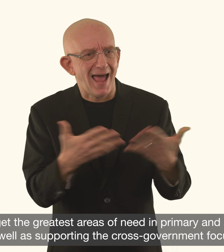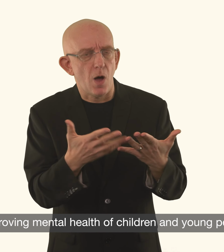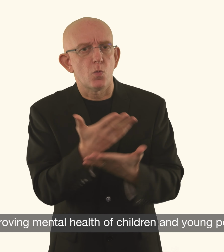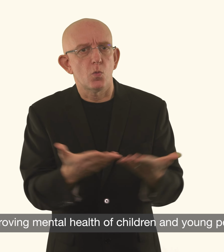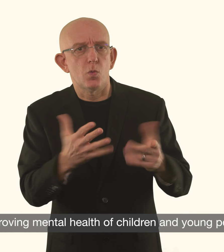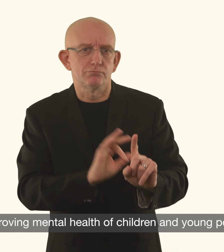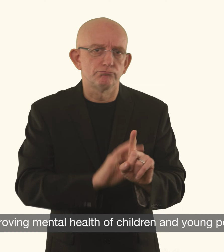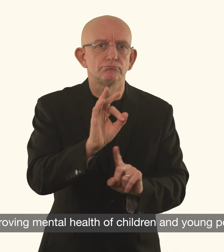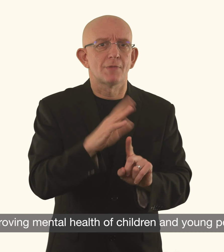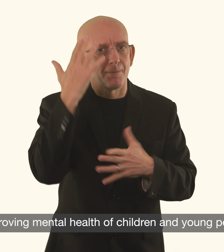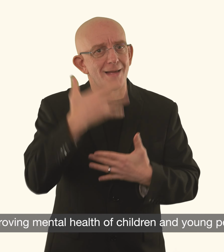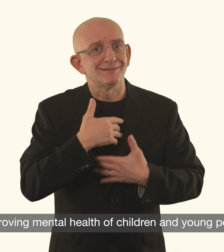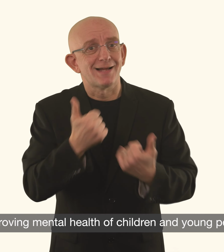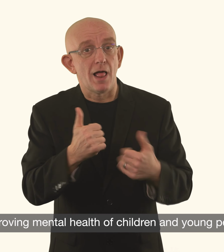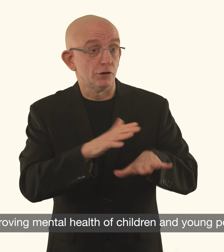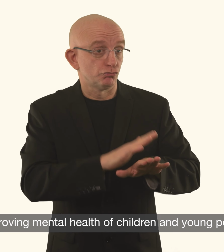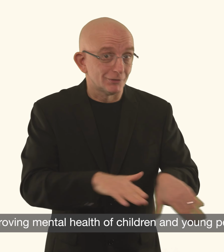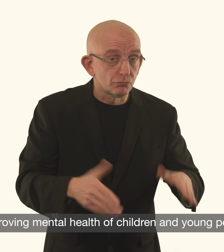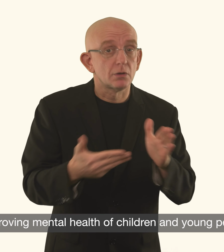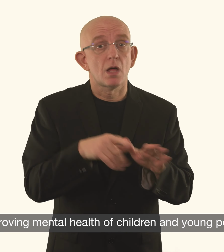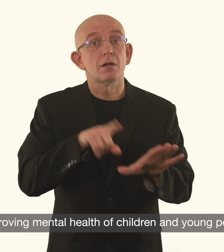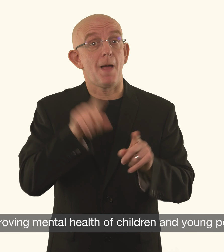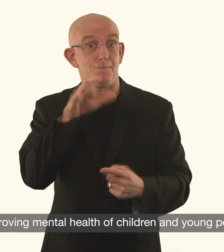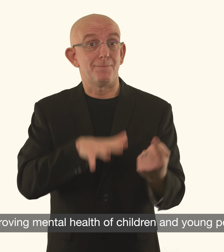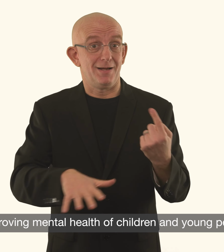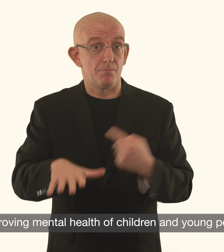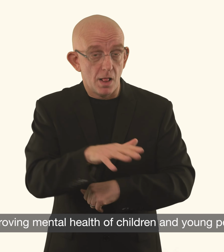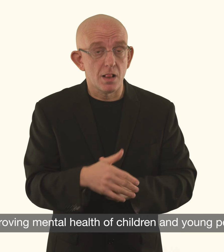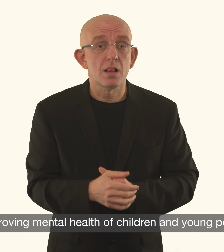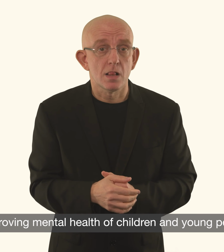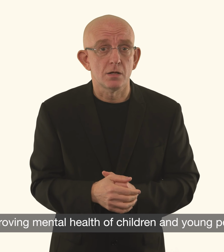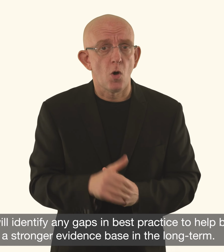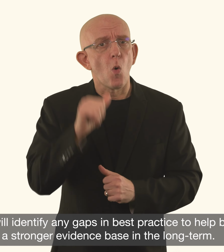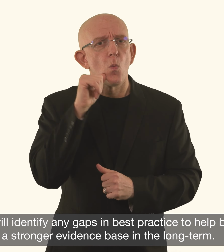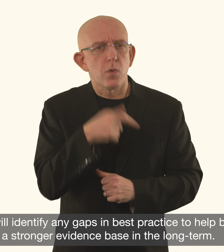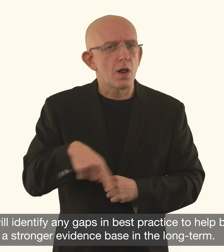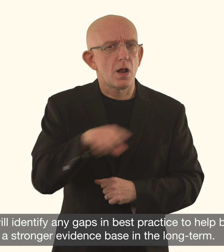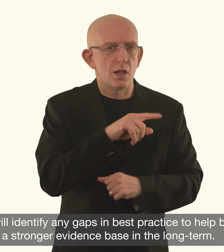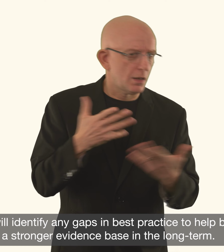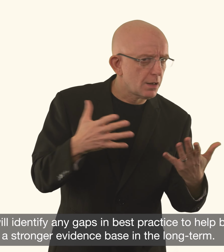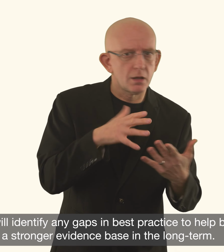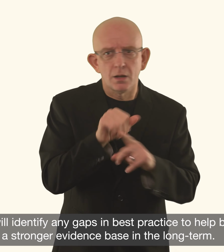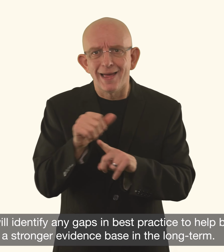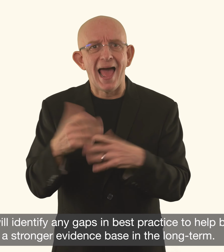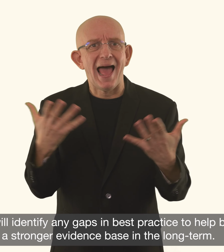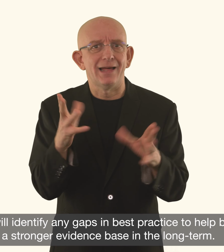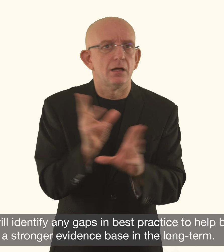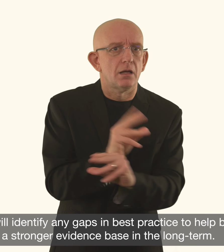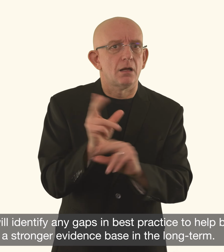On improving mental health of children and young people. We will identify any gaps in best practice to help build a